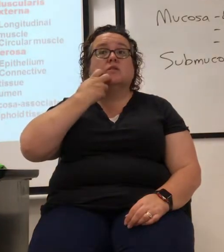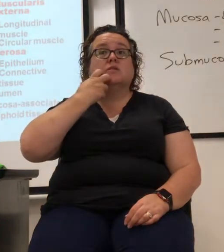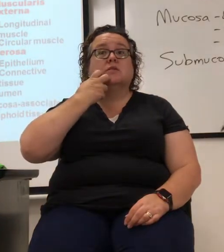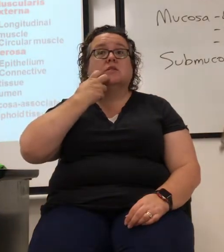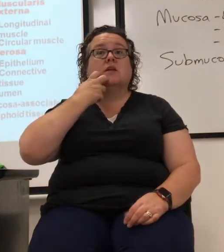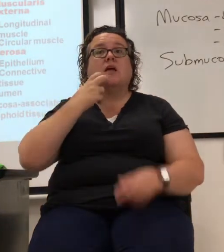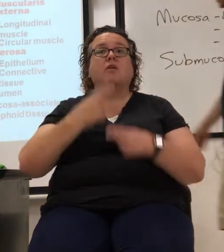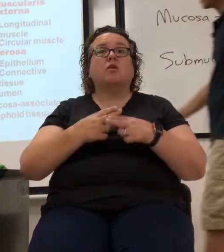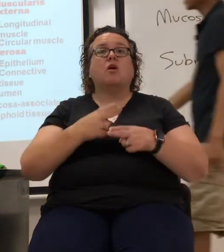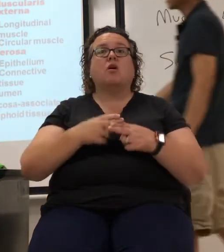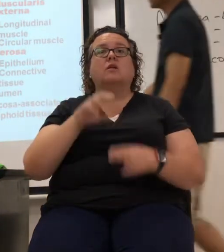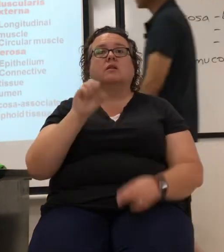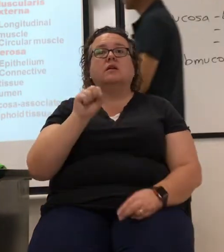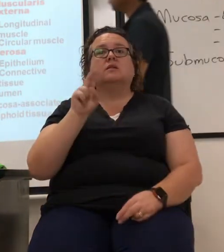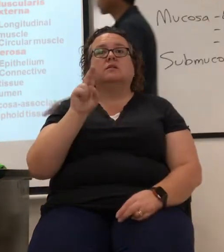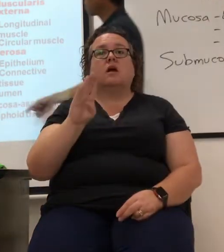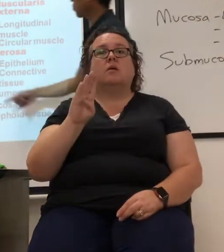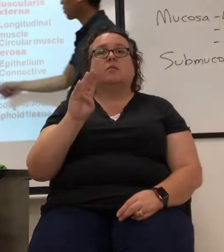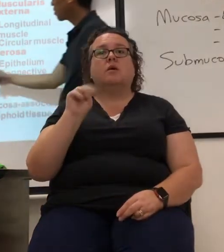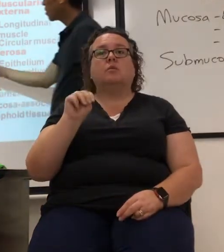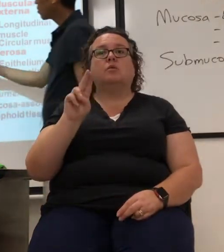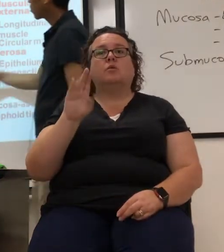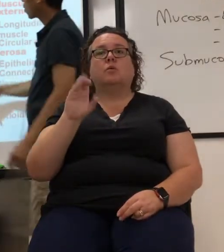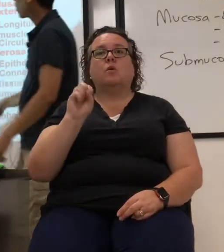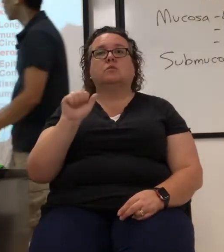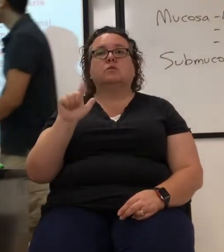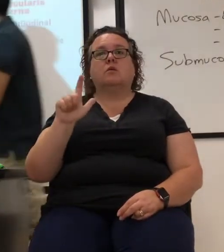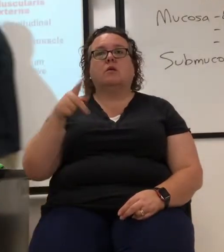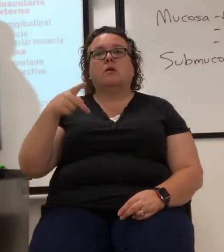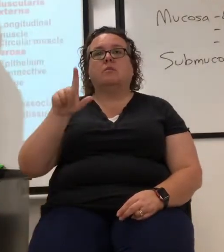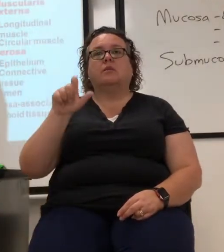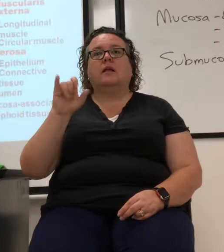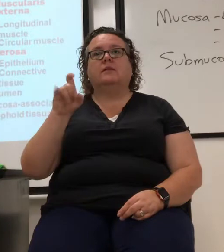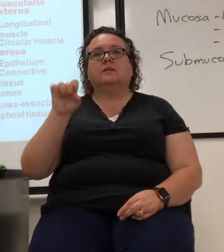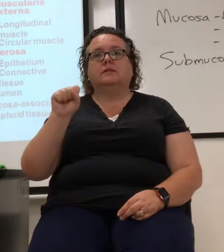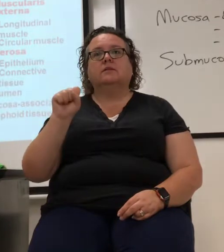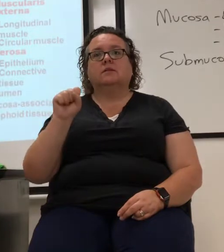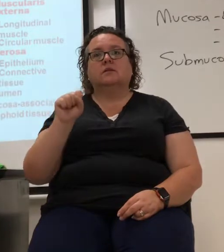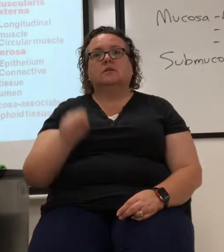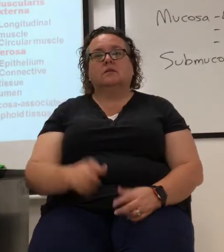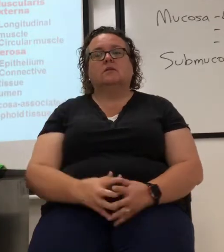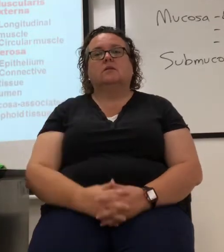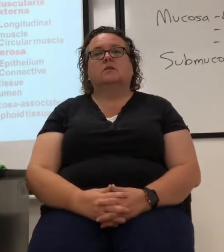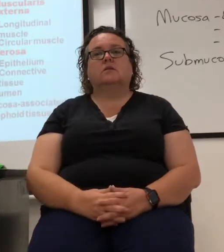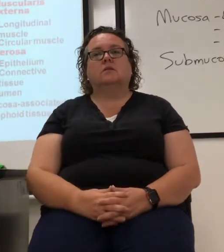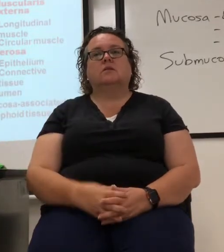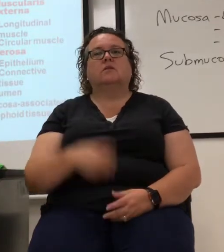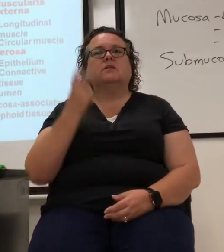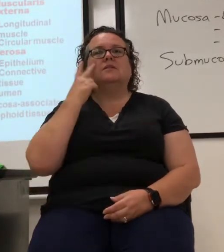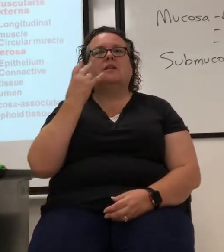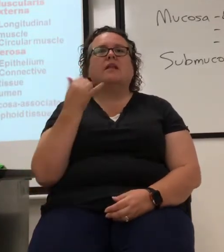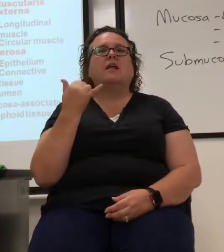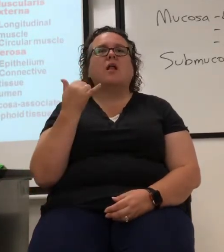the submucosal plexus. An easy name to remember. Don't worry. We'll show the yellow nerves.